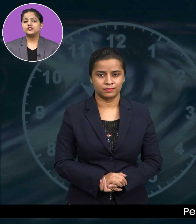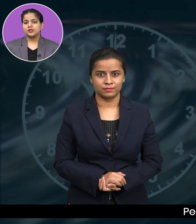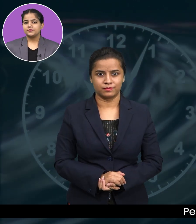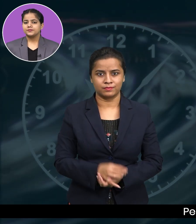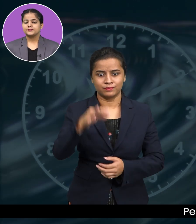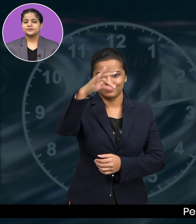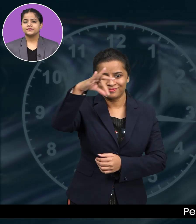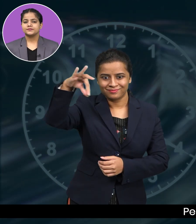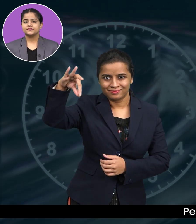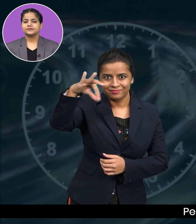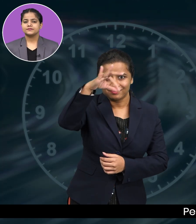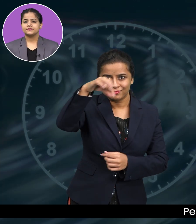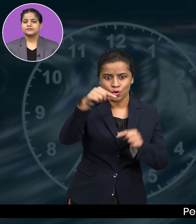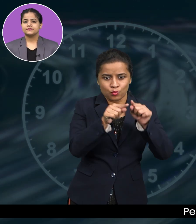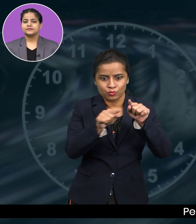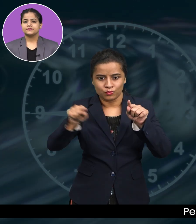pendulum,